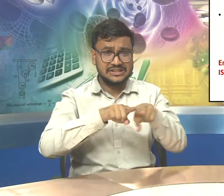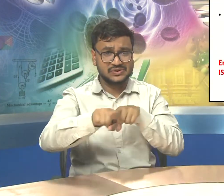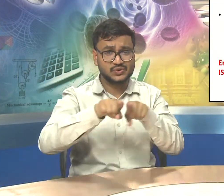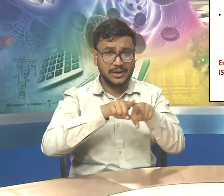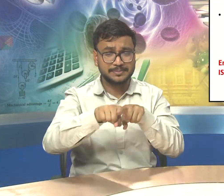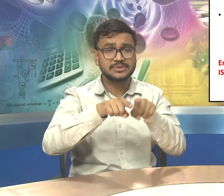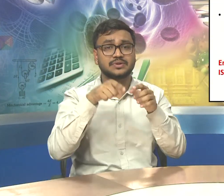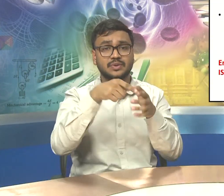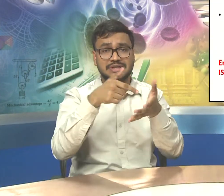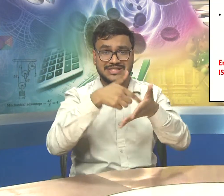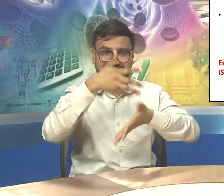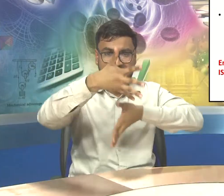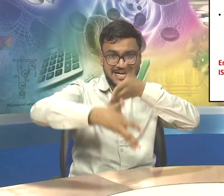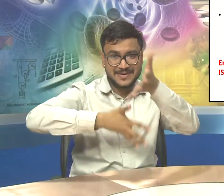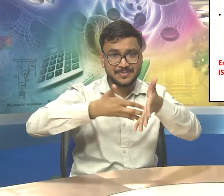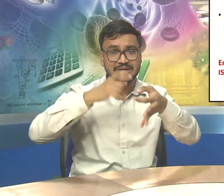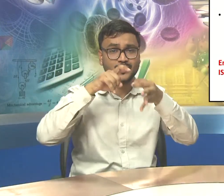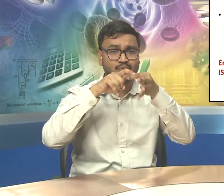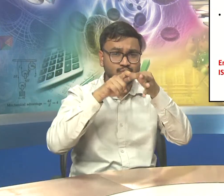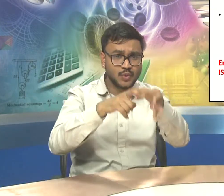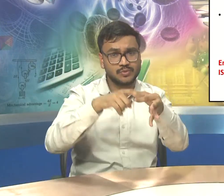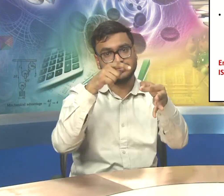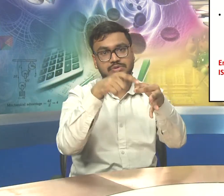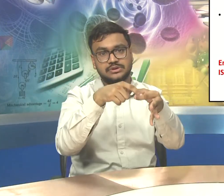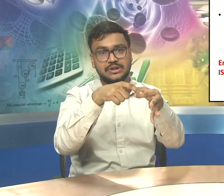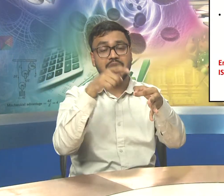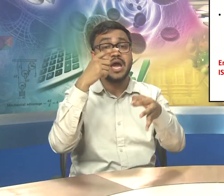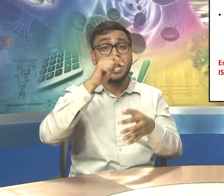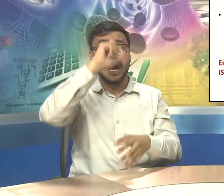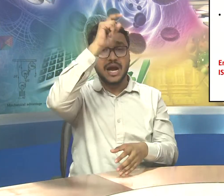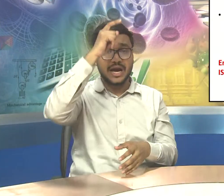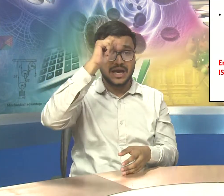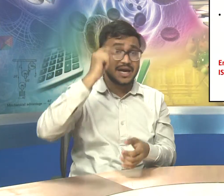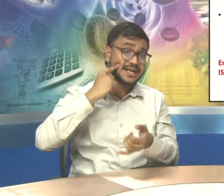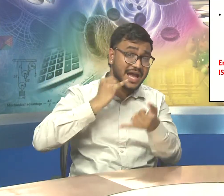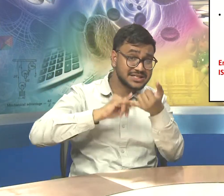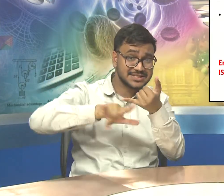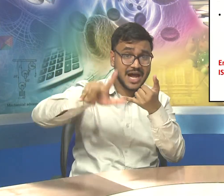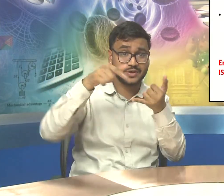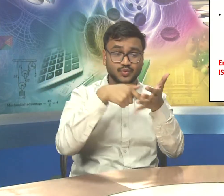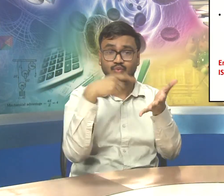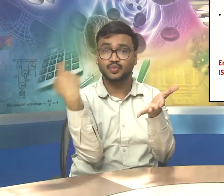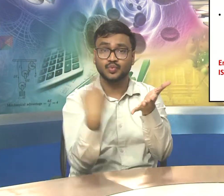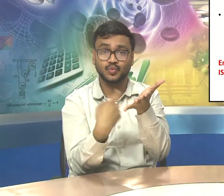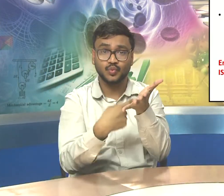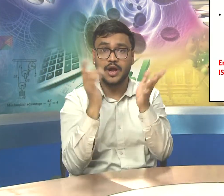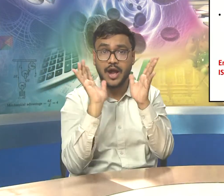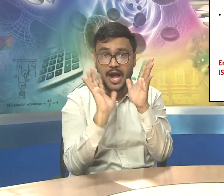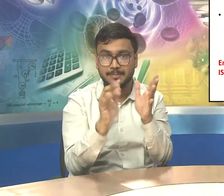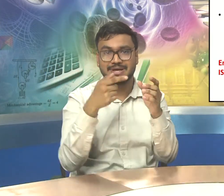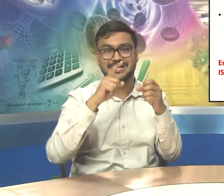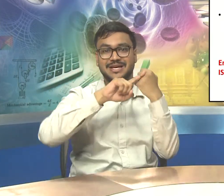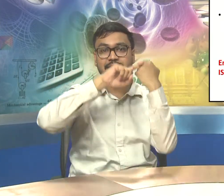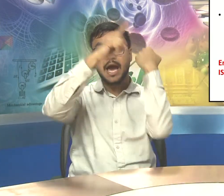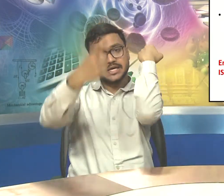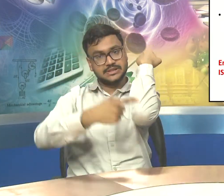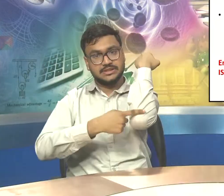For example, when signing a question in Indian Sign Language,